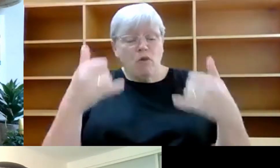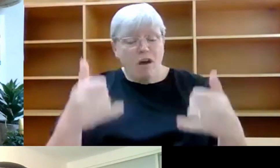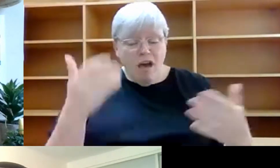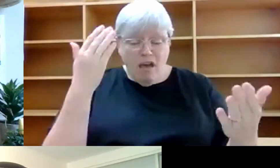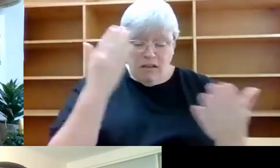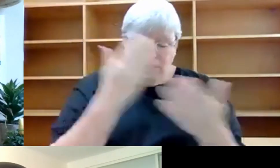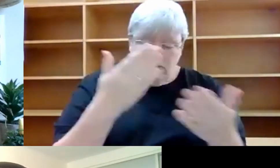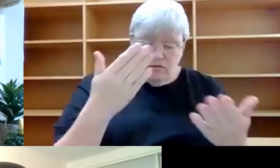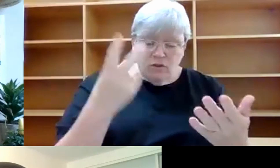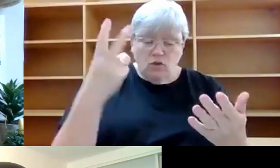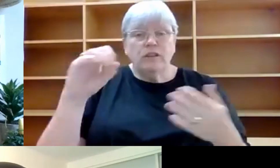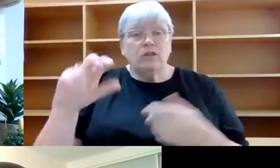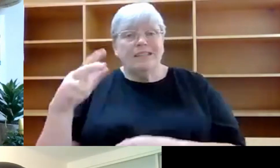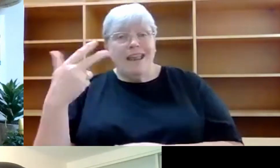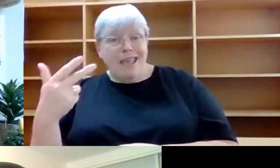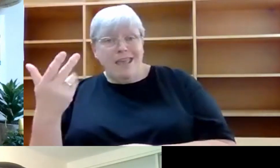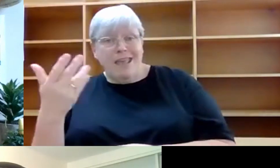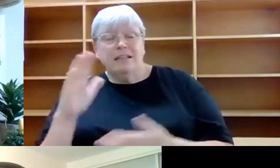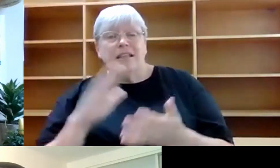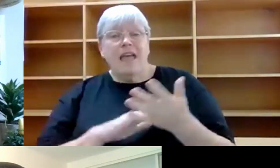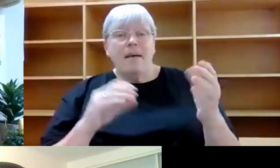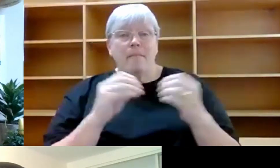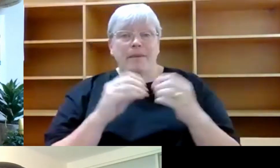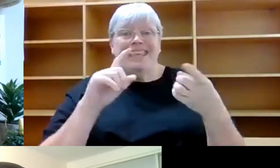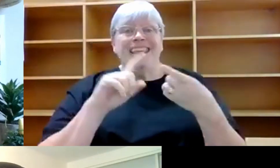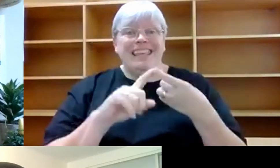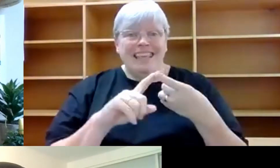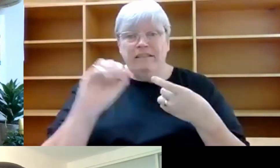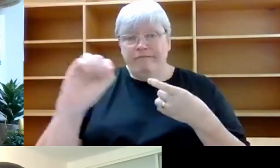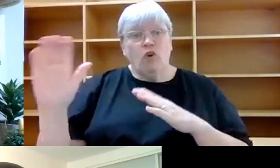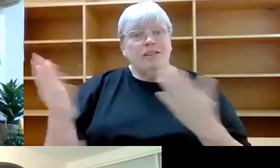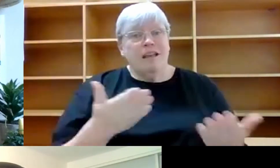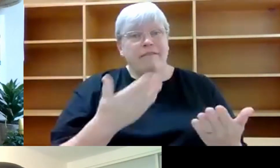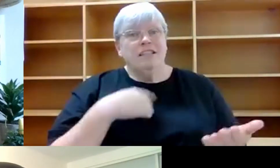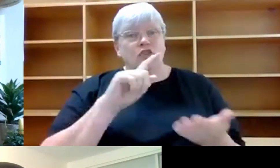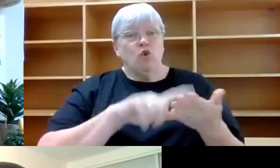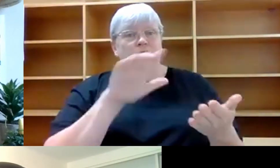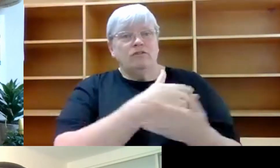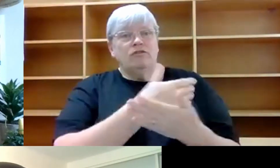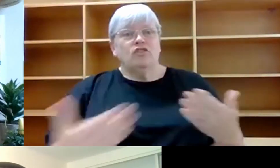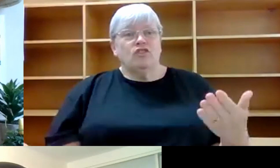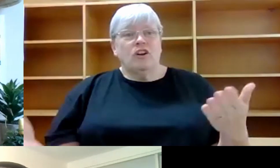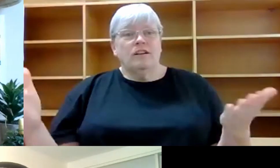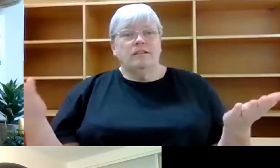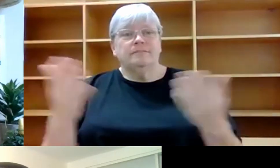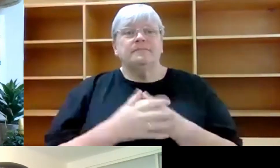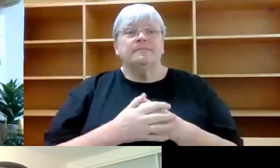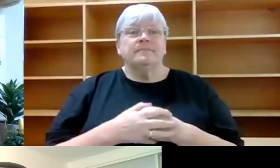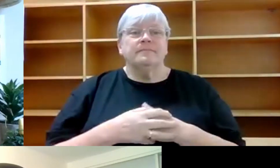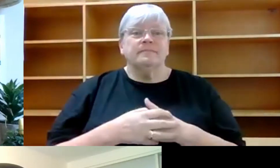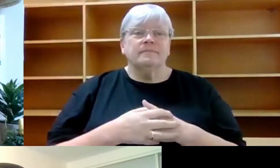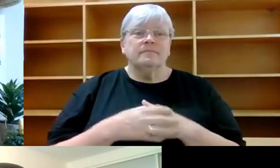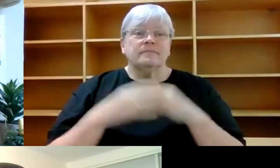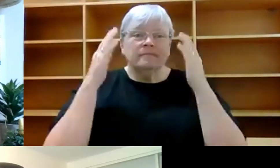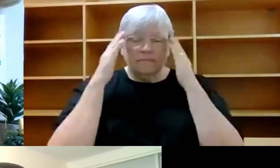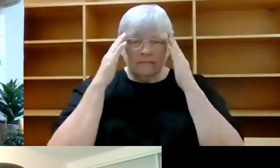in 2008 he was awarded an MBE for his services to literature, maybe an MBA too, I don't know. And